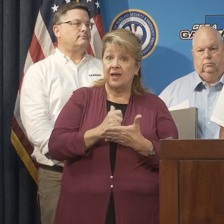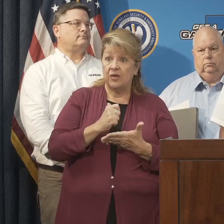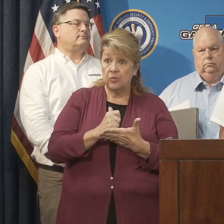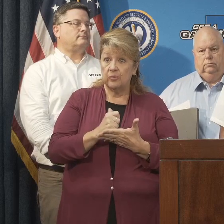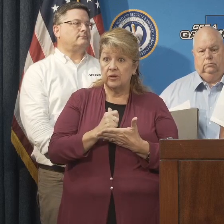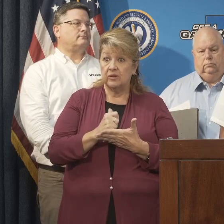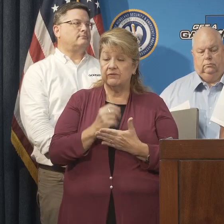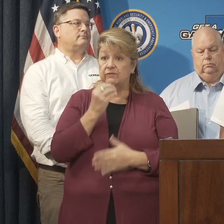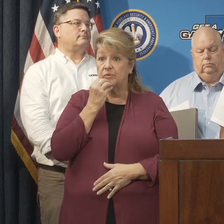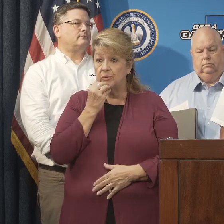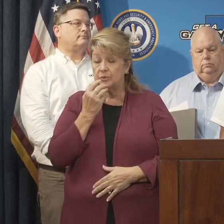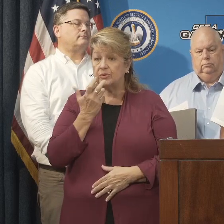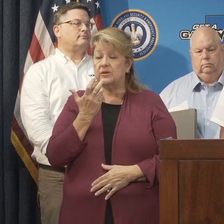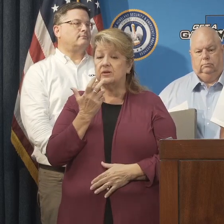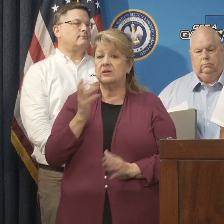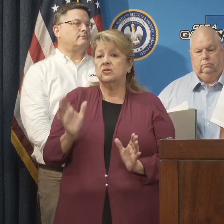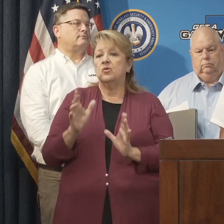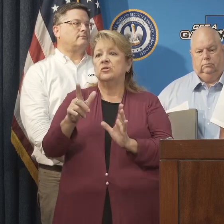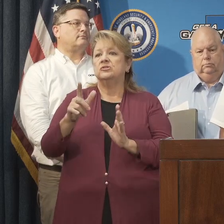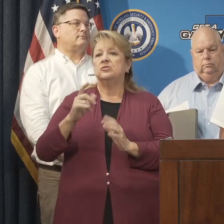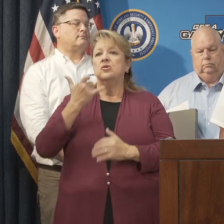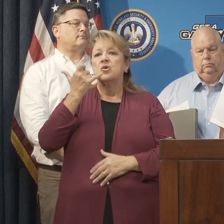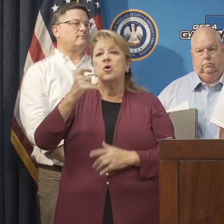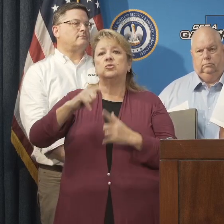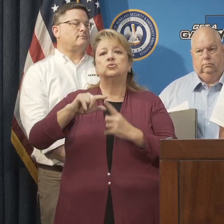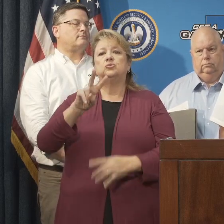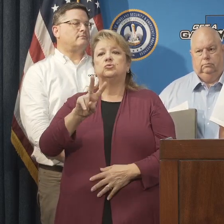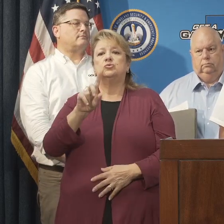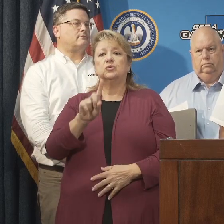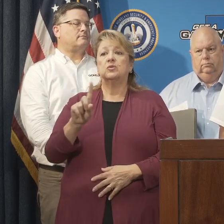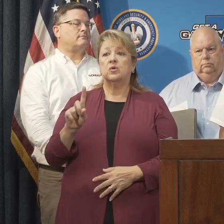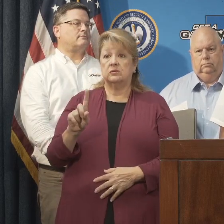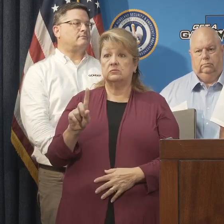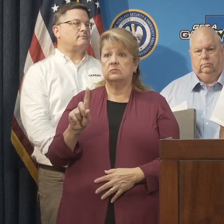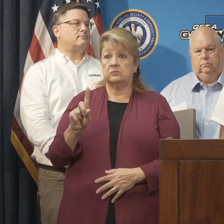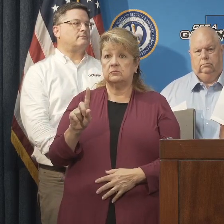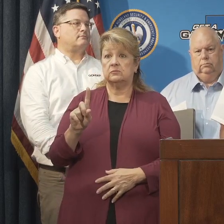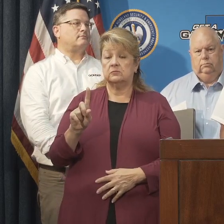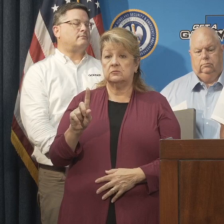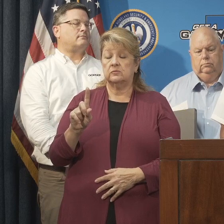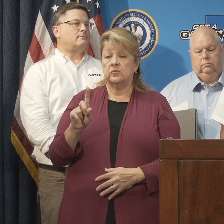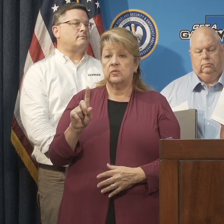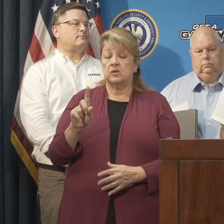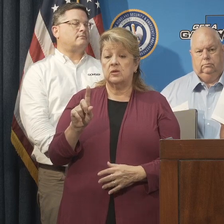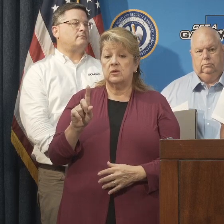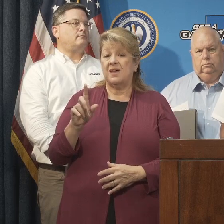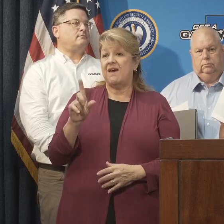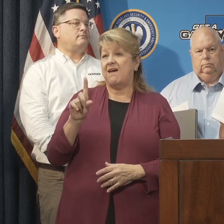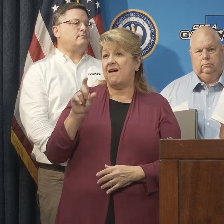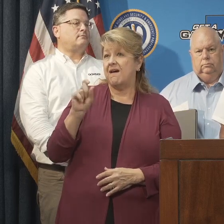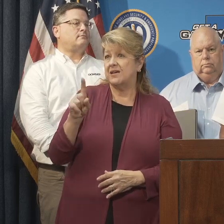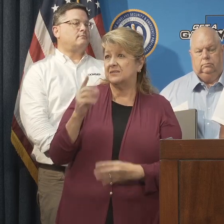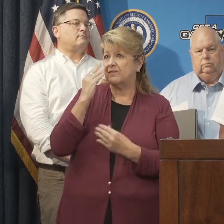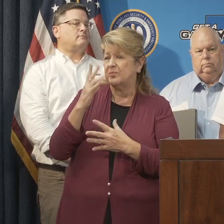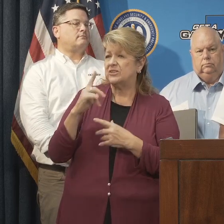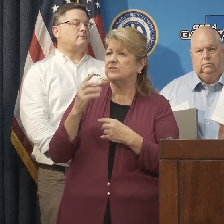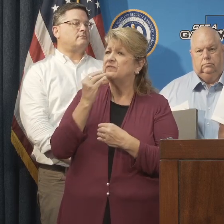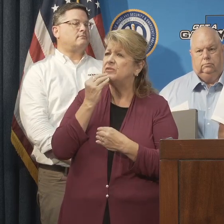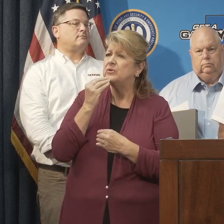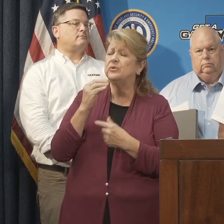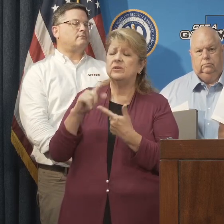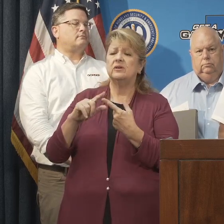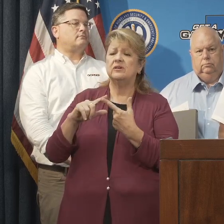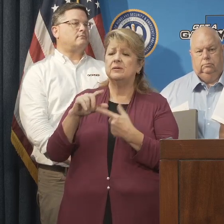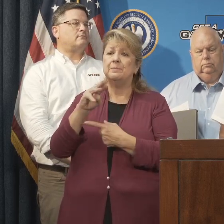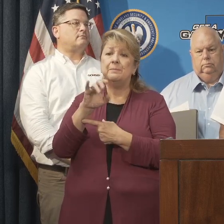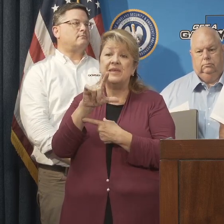with nutrition, encouraging you to dial 211, and you can ask for information about meals, food pantries, and